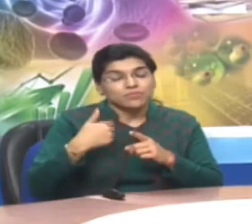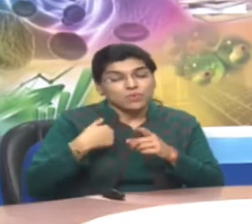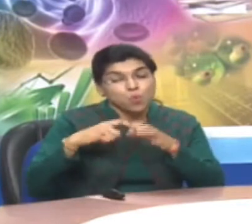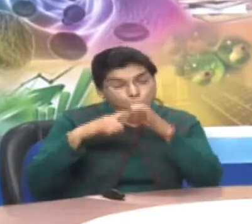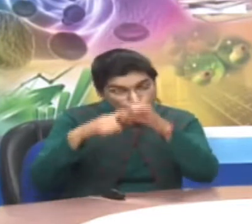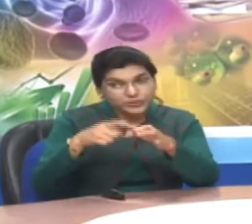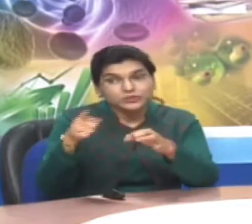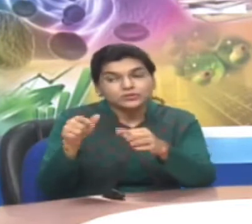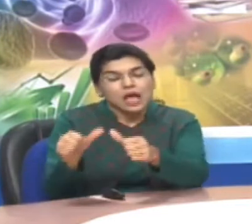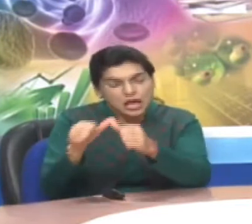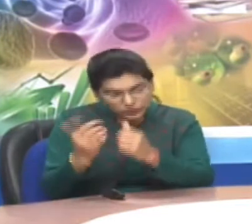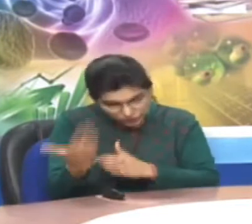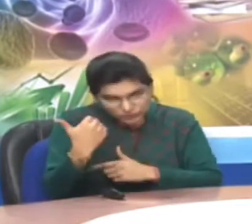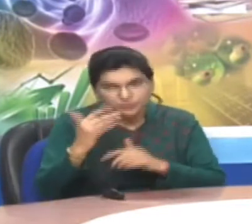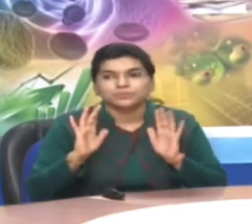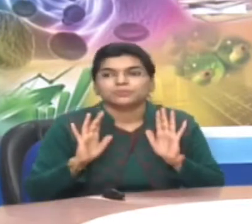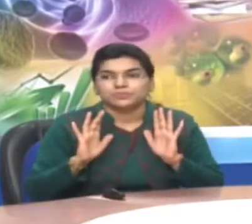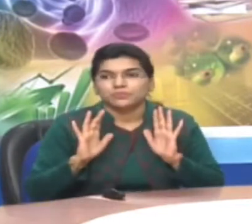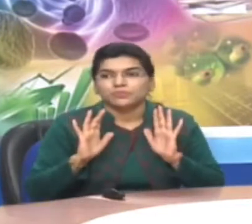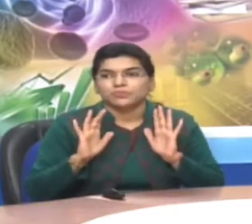get my answers.